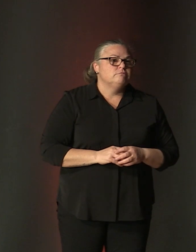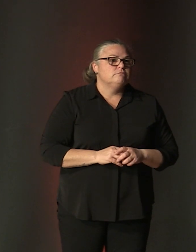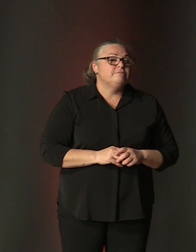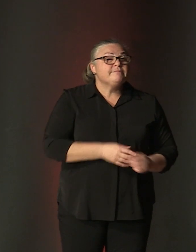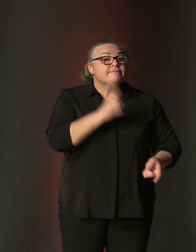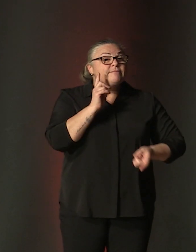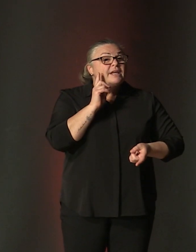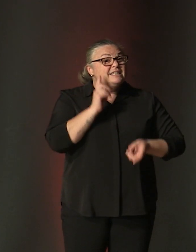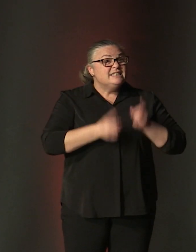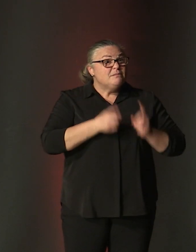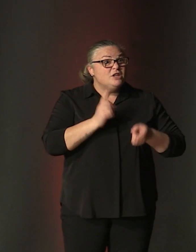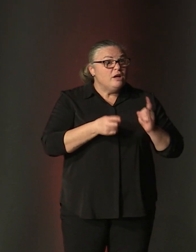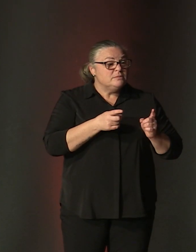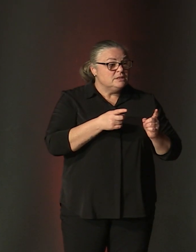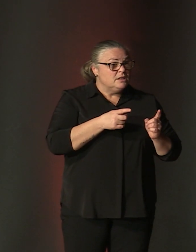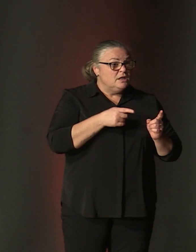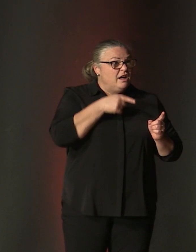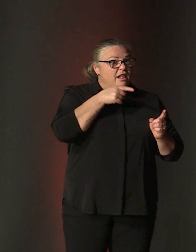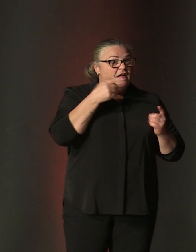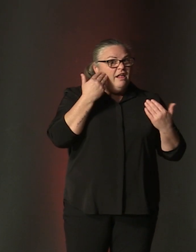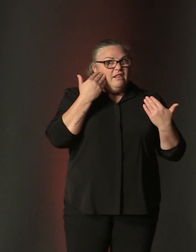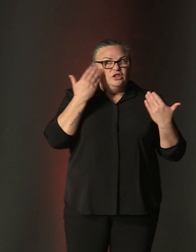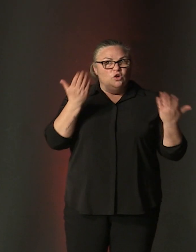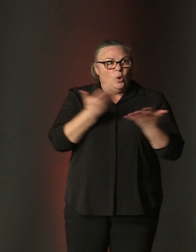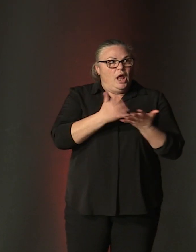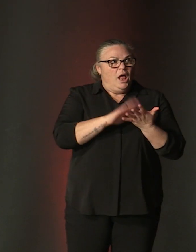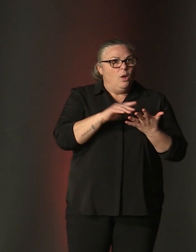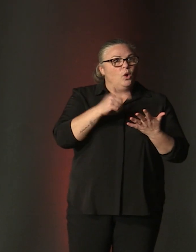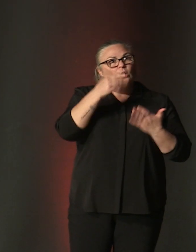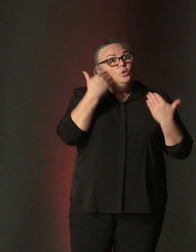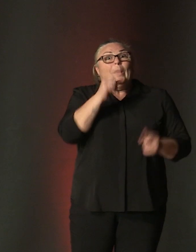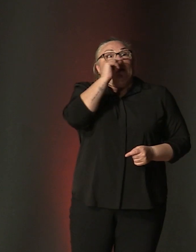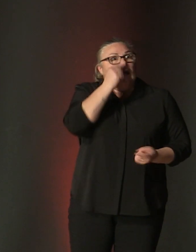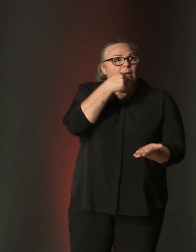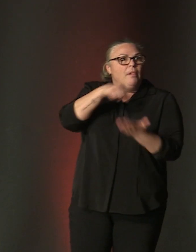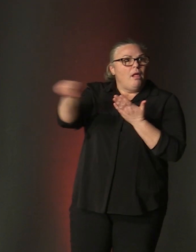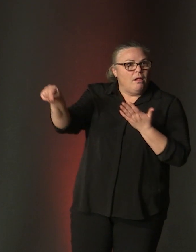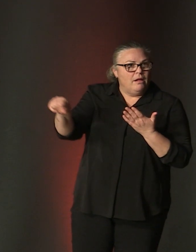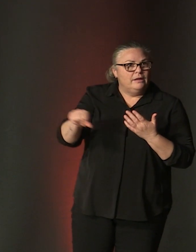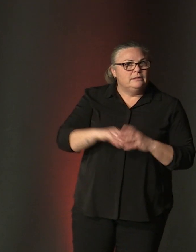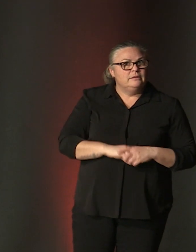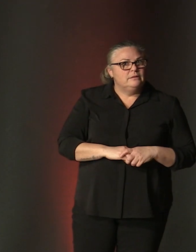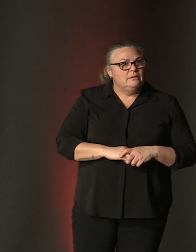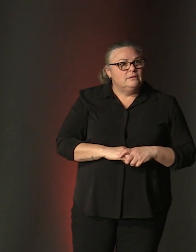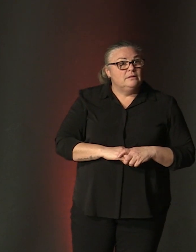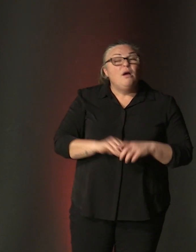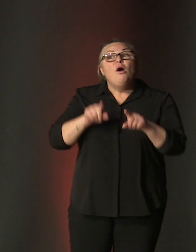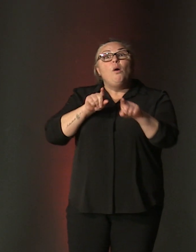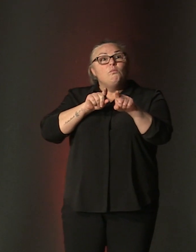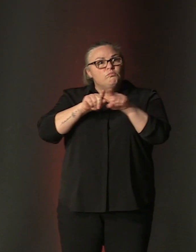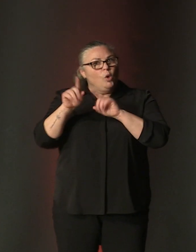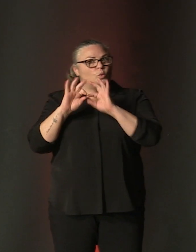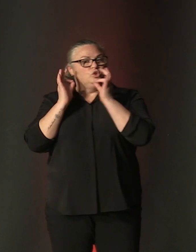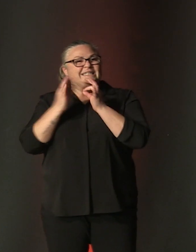Sometimes they don't even qualify to even apply for a grant or a fund in the first place. Most funders require organizations to